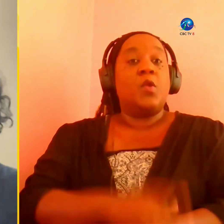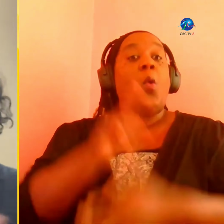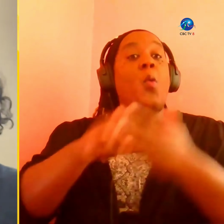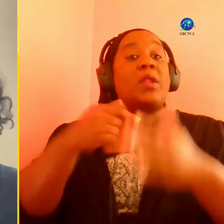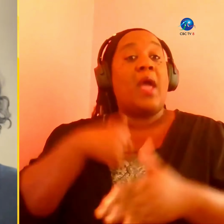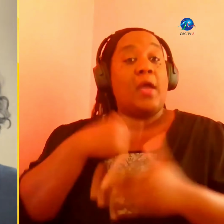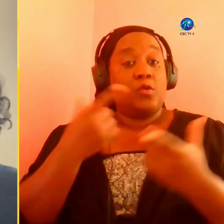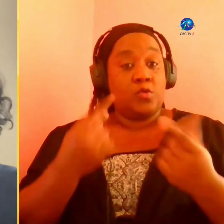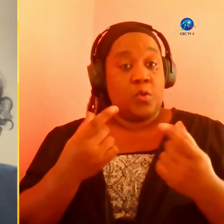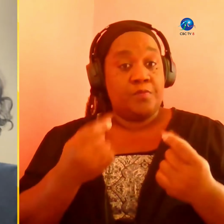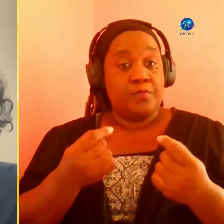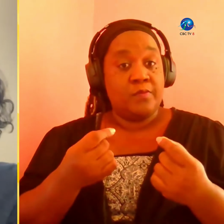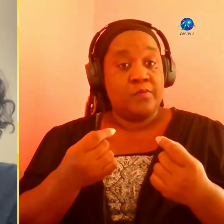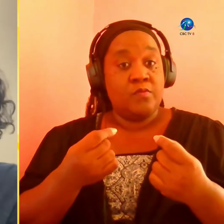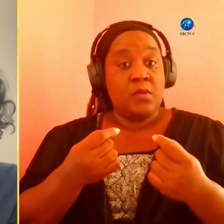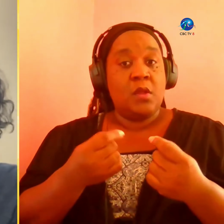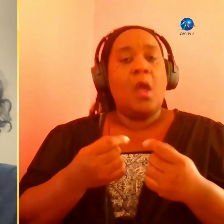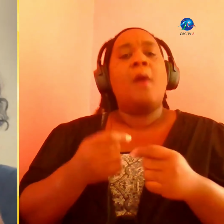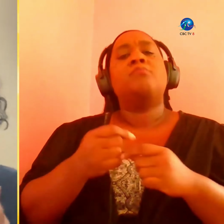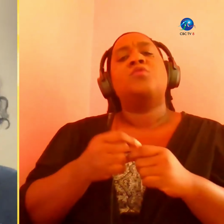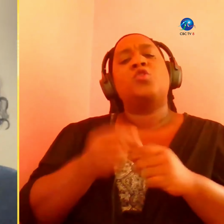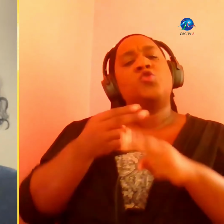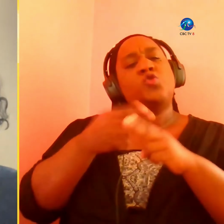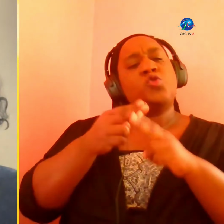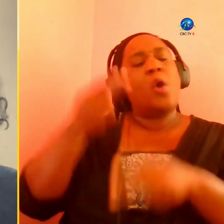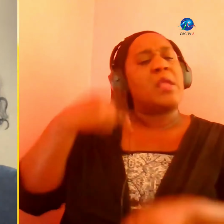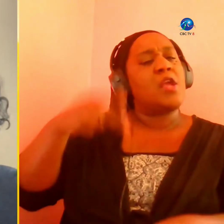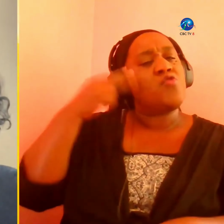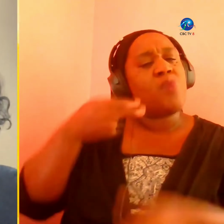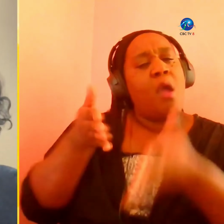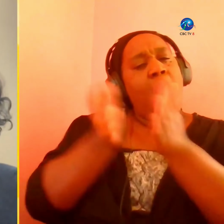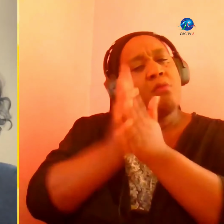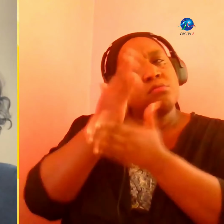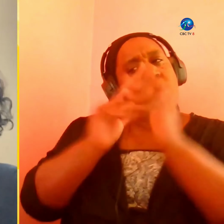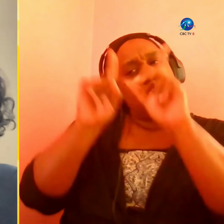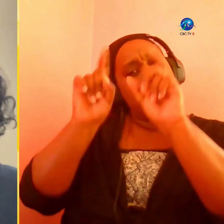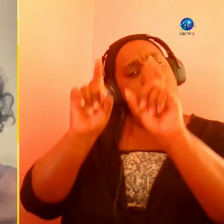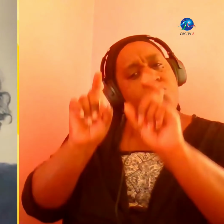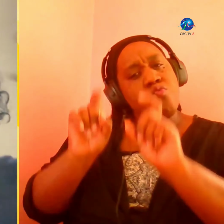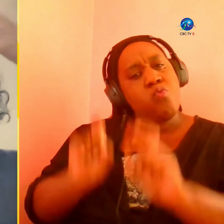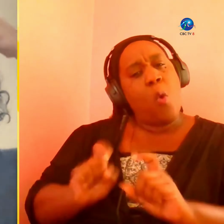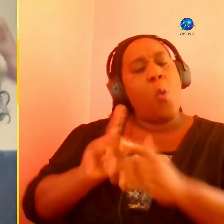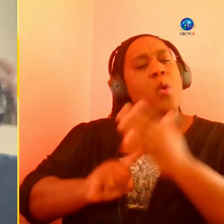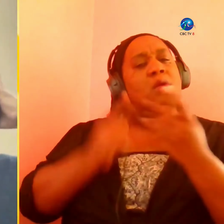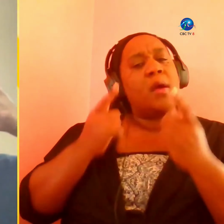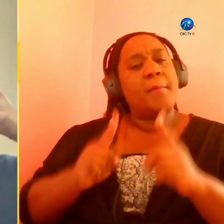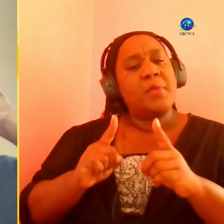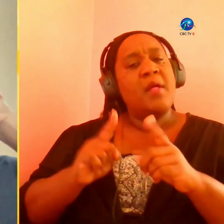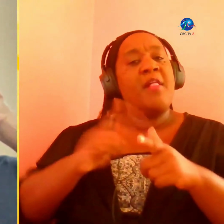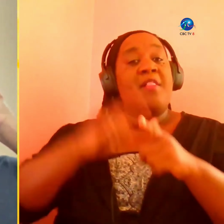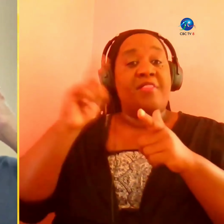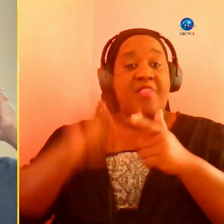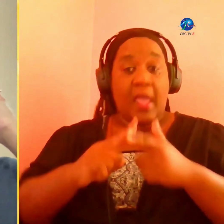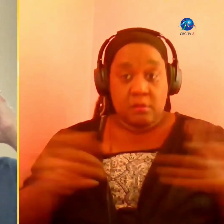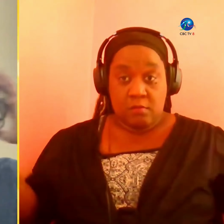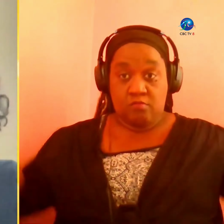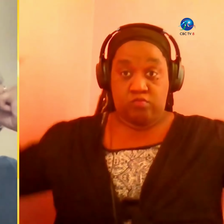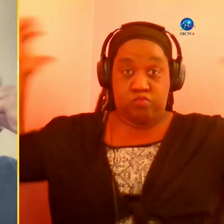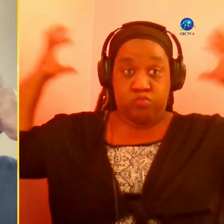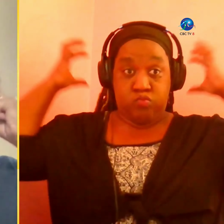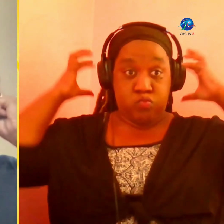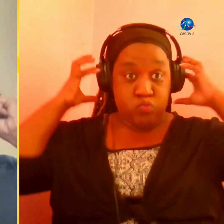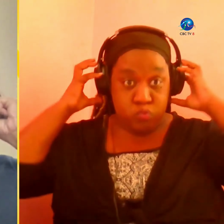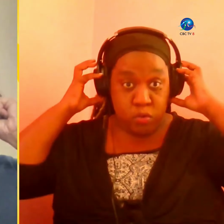I just take a brief history, you know, ask you a few questions, see what was going on. Then we'd put a set of headphones over your